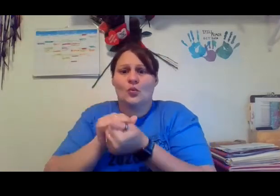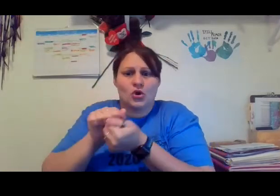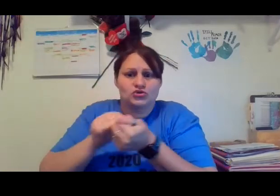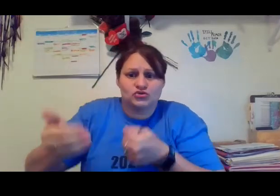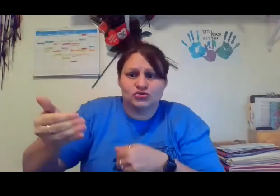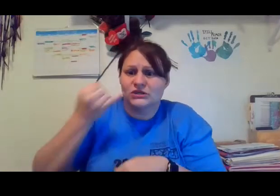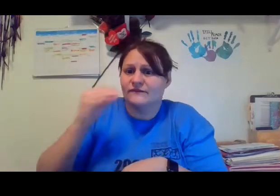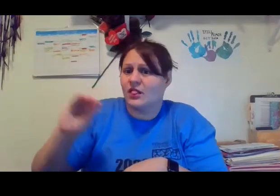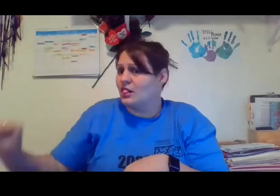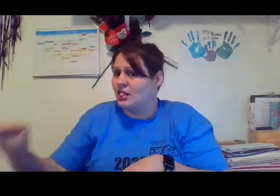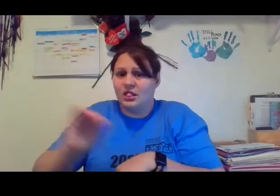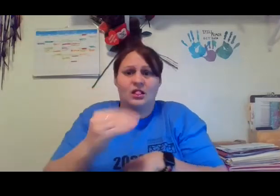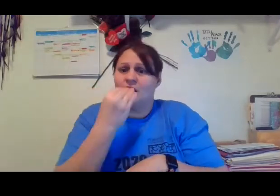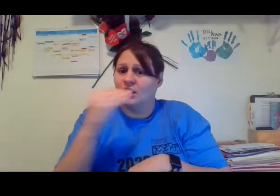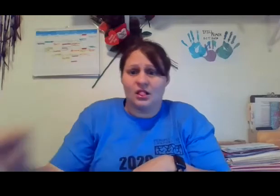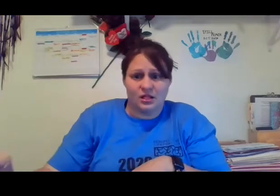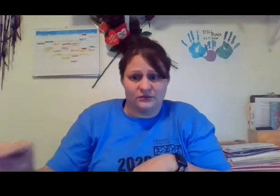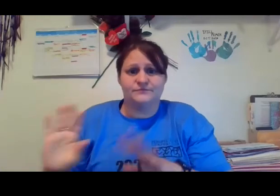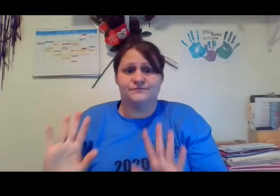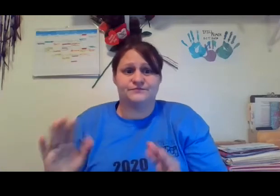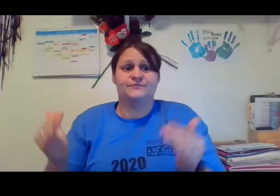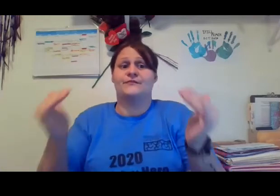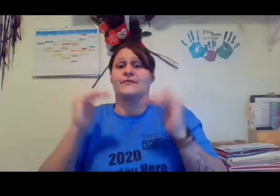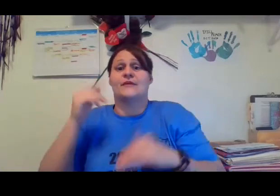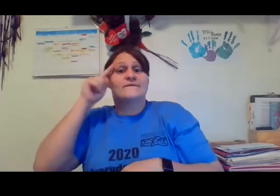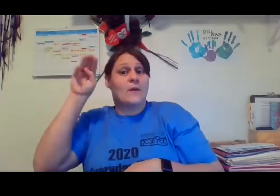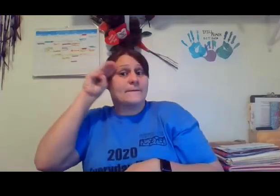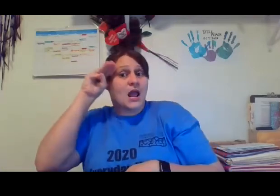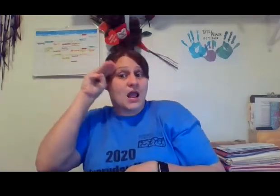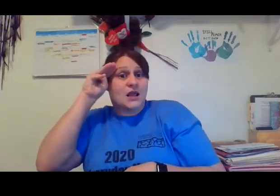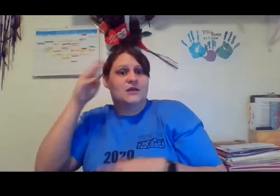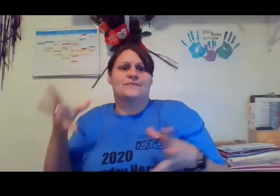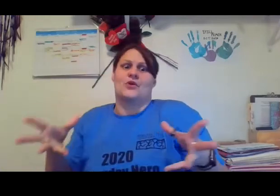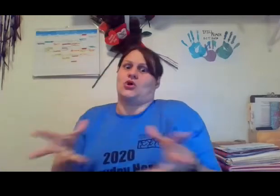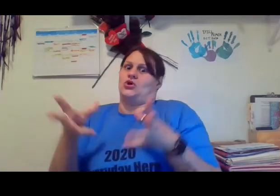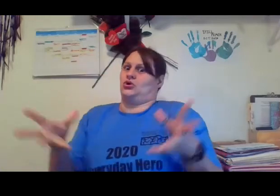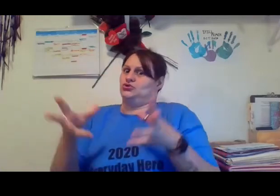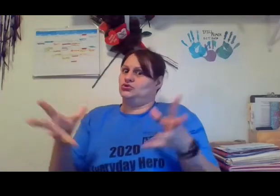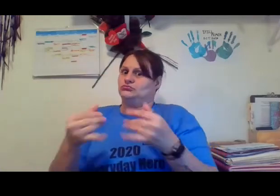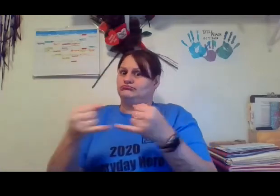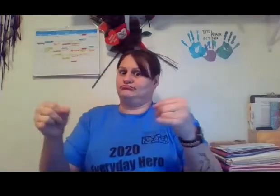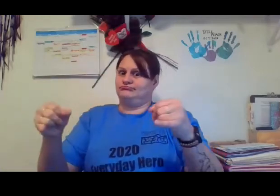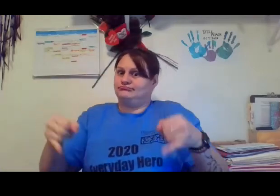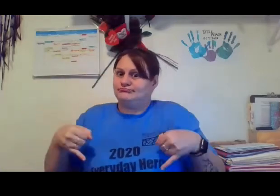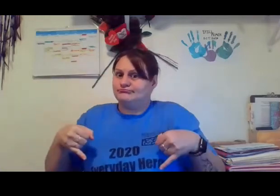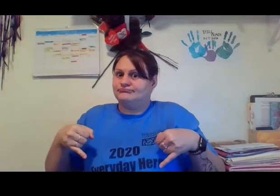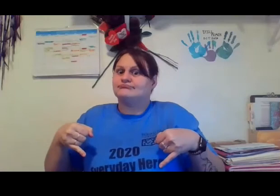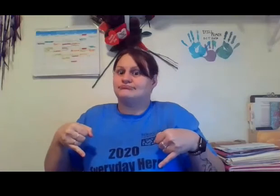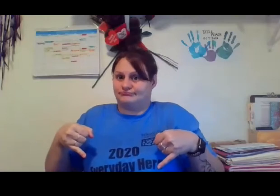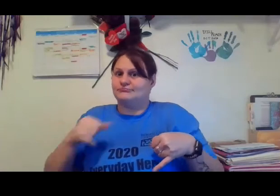possible. And even if she takes something out of her mouth, a partial, and puts it down, encourage her to wash